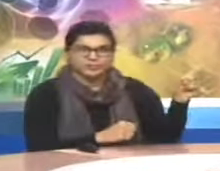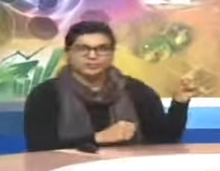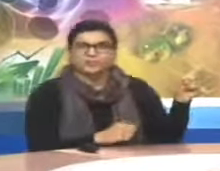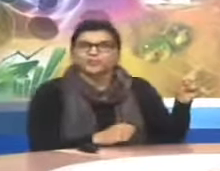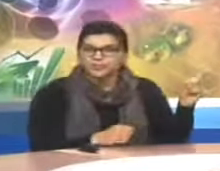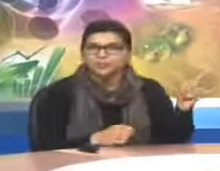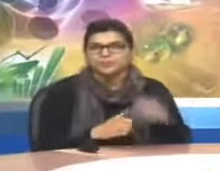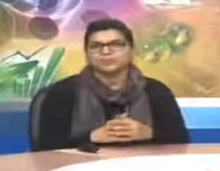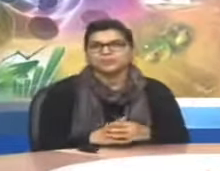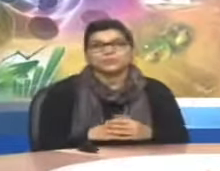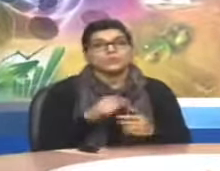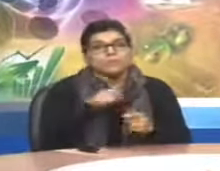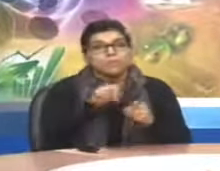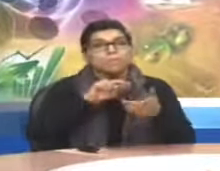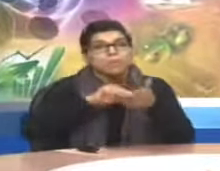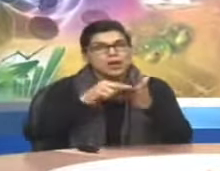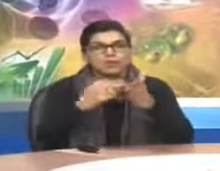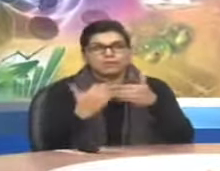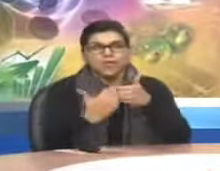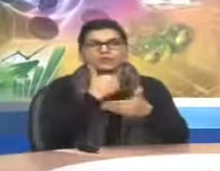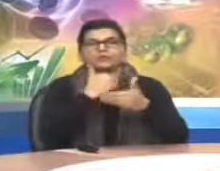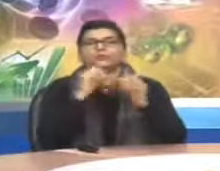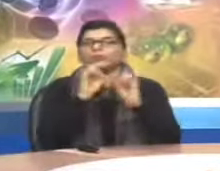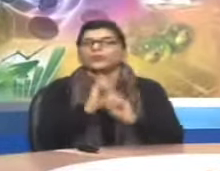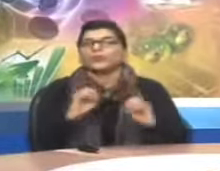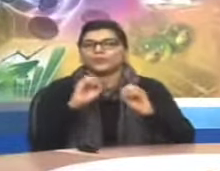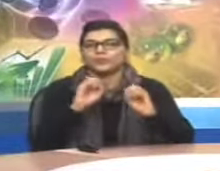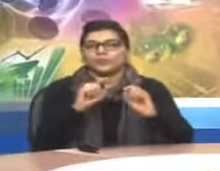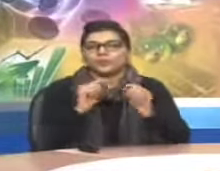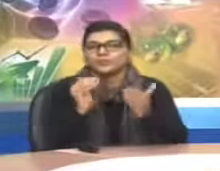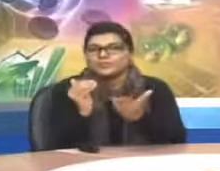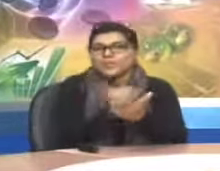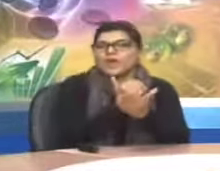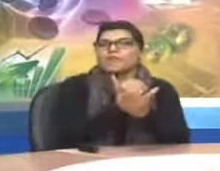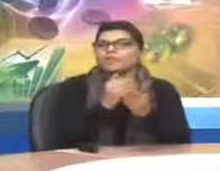like you can see in the picture, to prevent